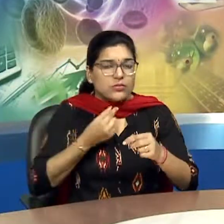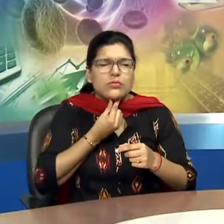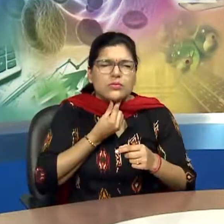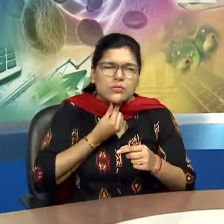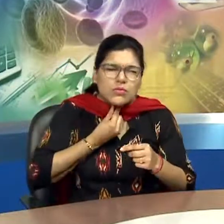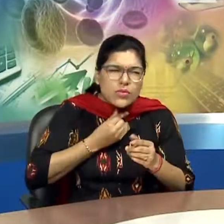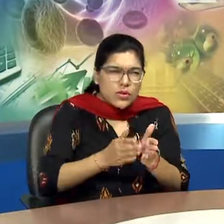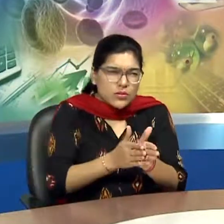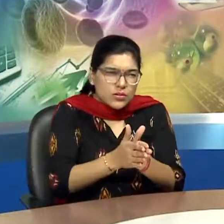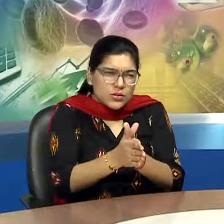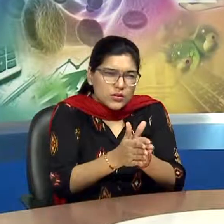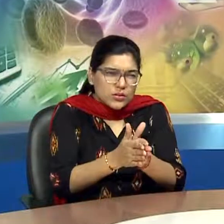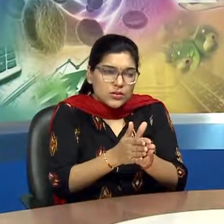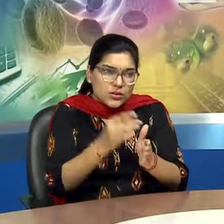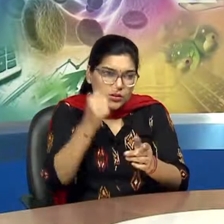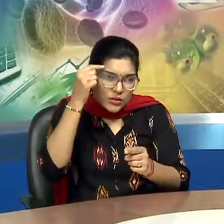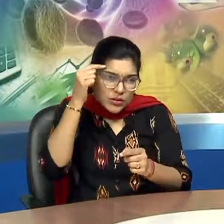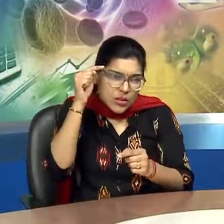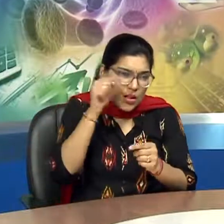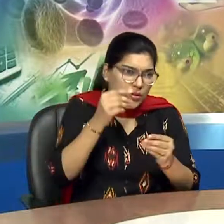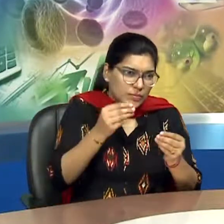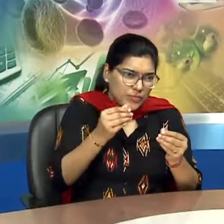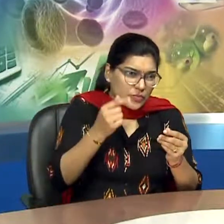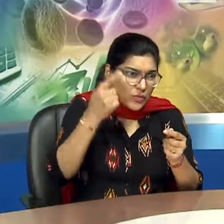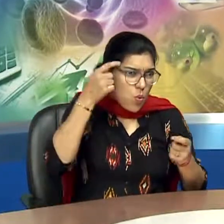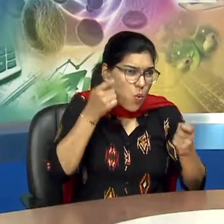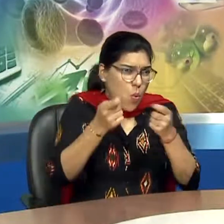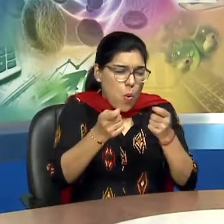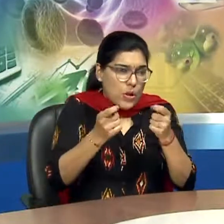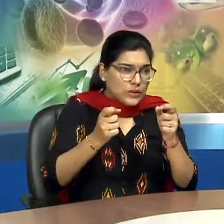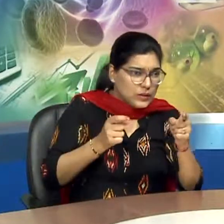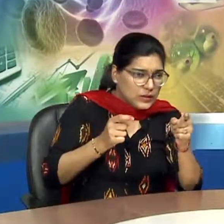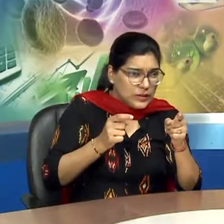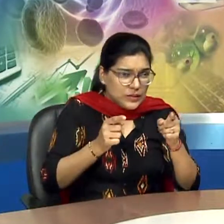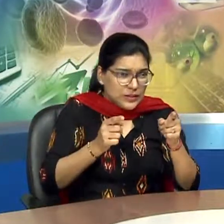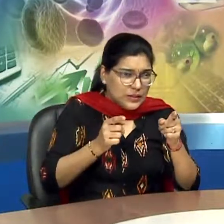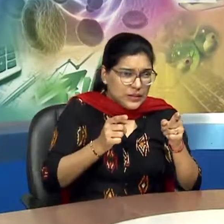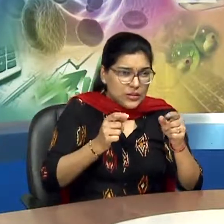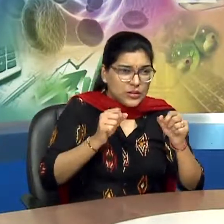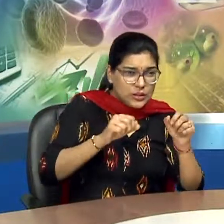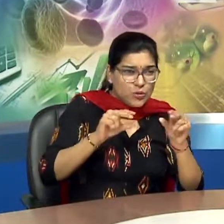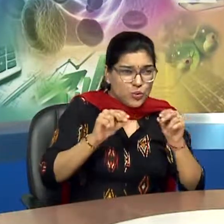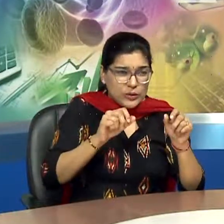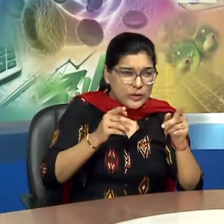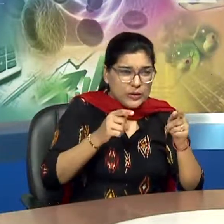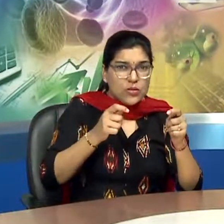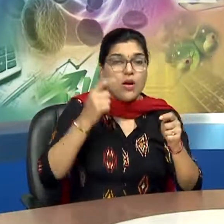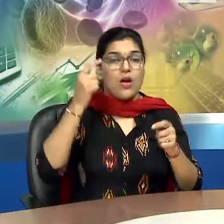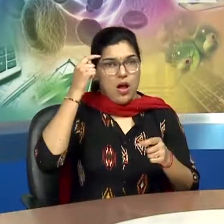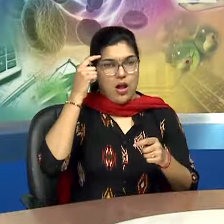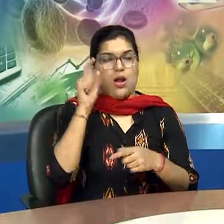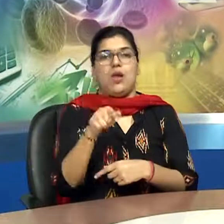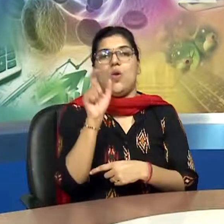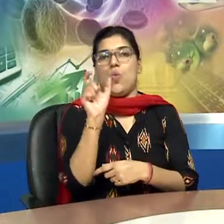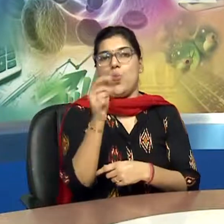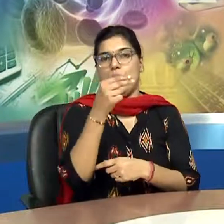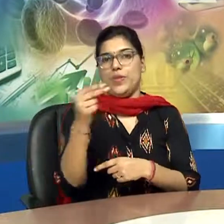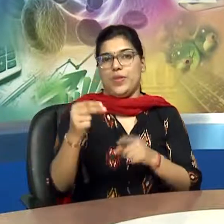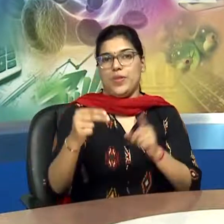inner wish and we are tempted, means we are kind of addicted to do